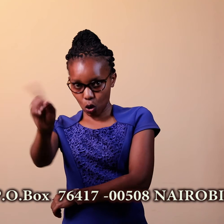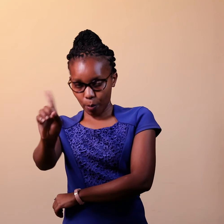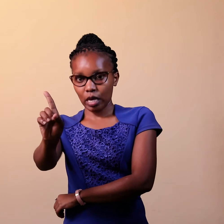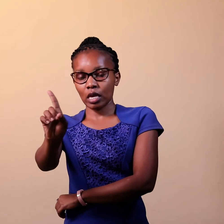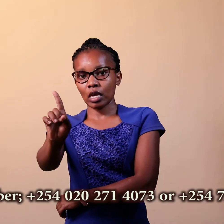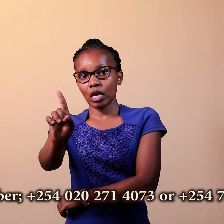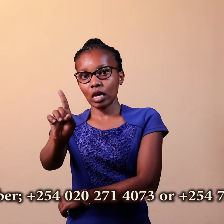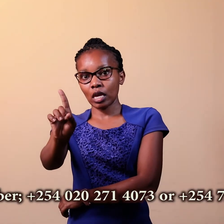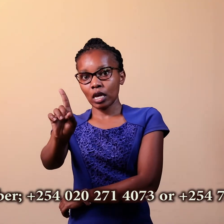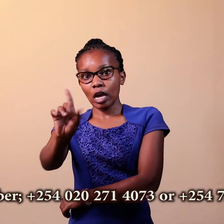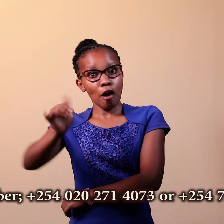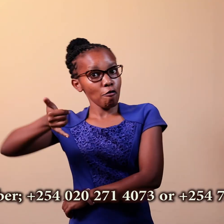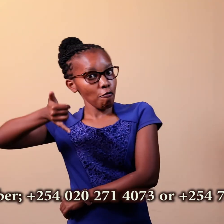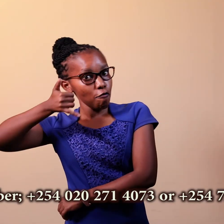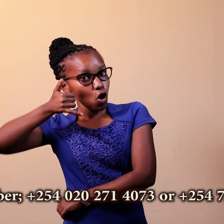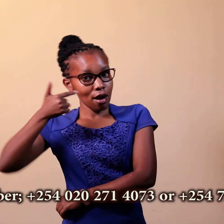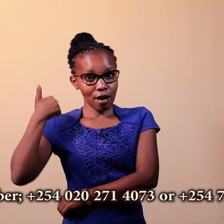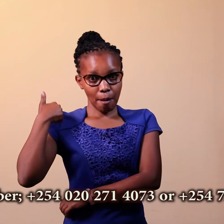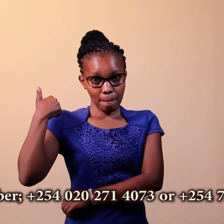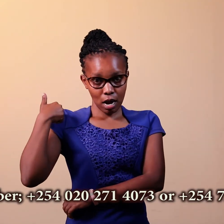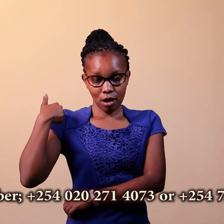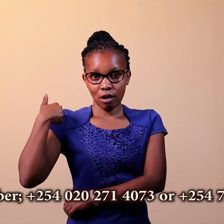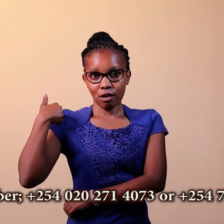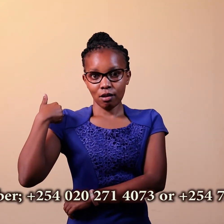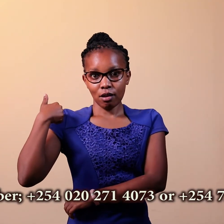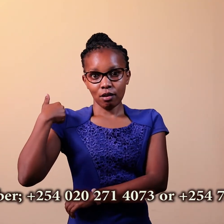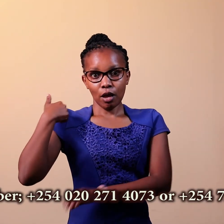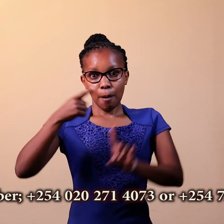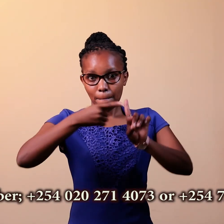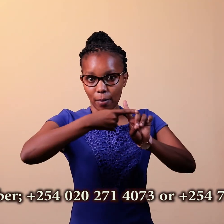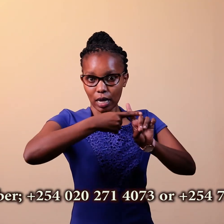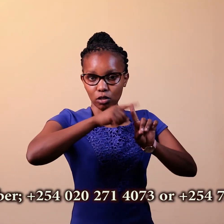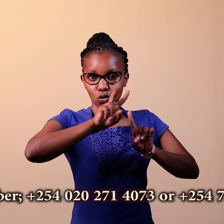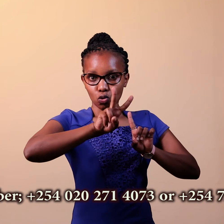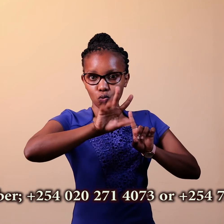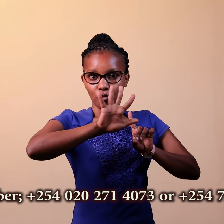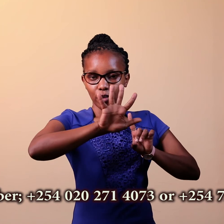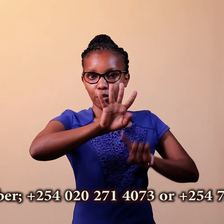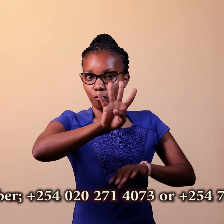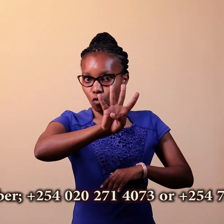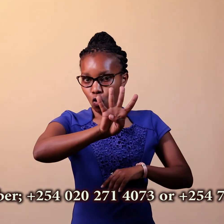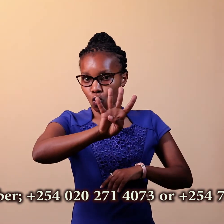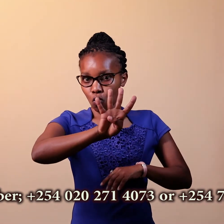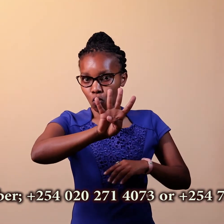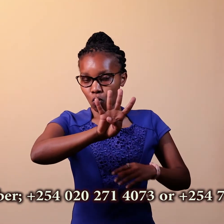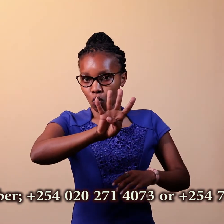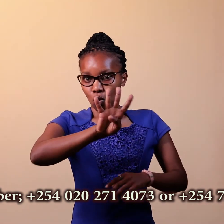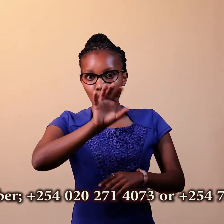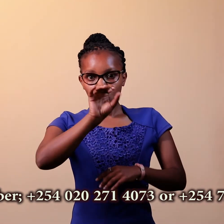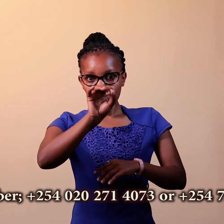And the phone number is. Plus 254. 0 2 0.